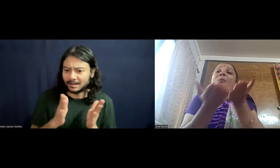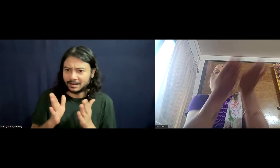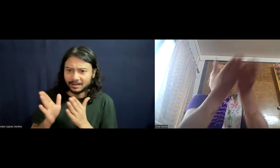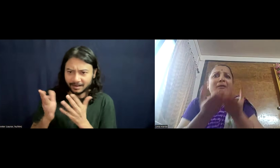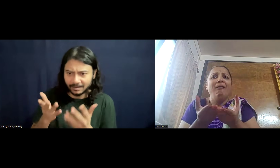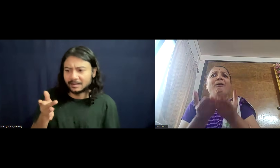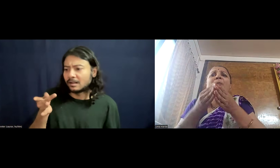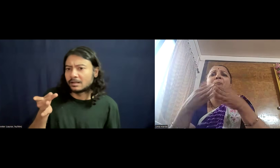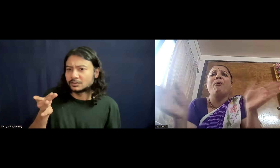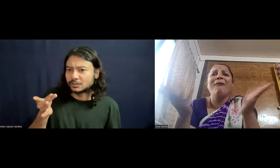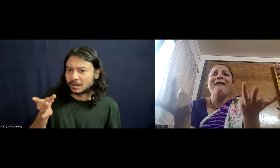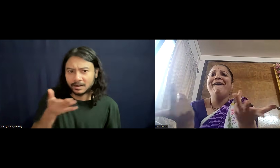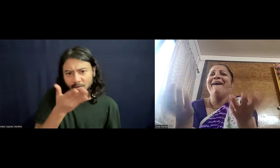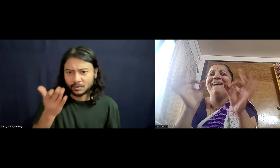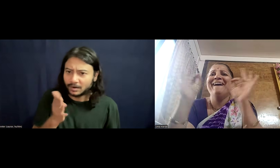sinful activities.